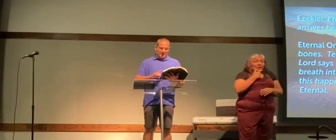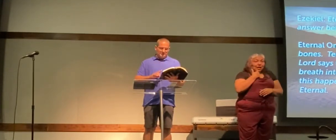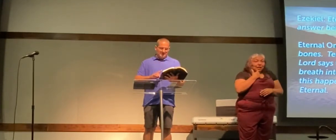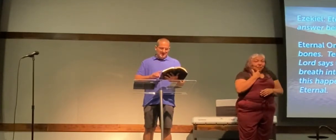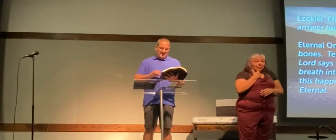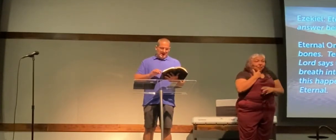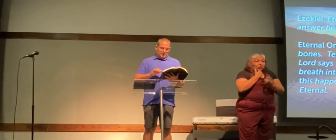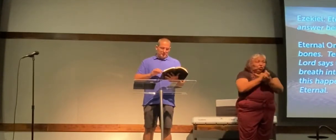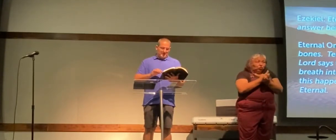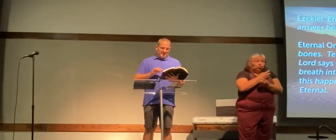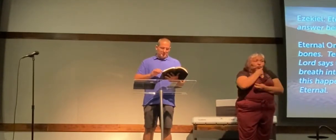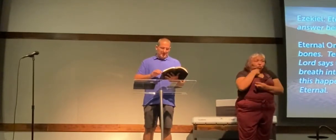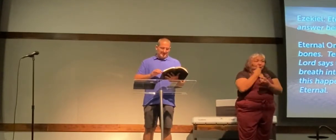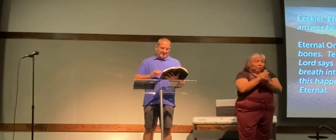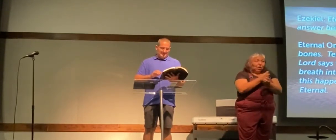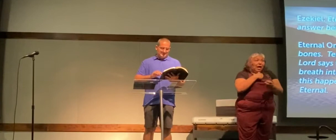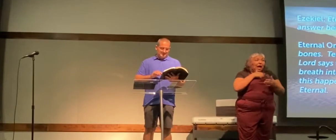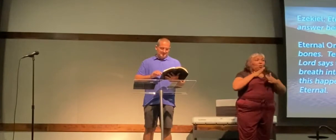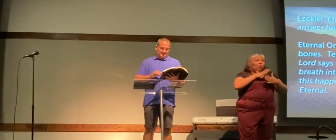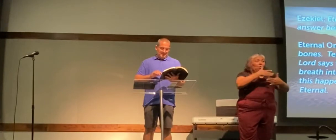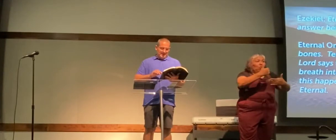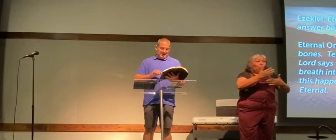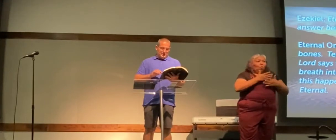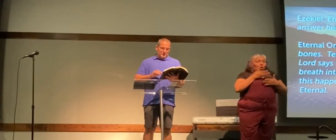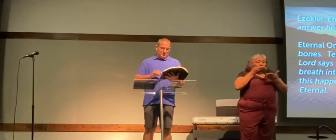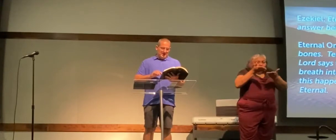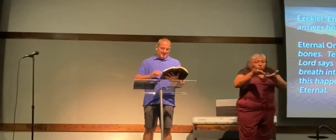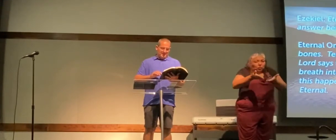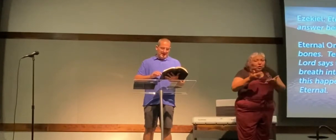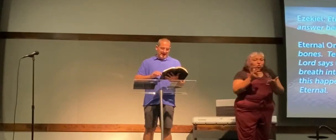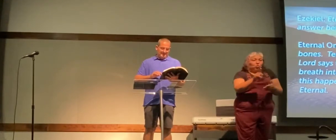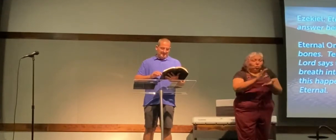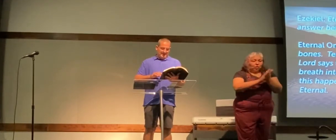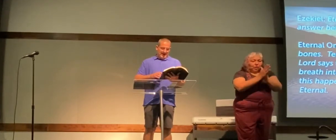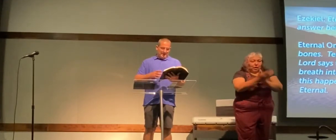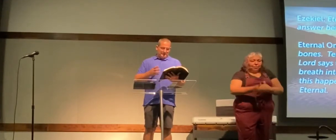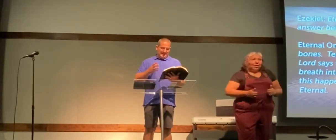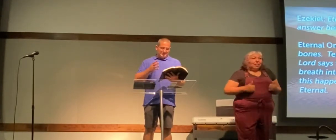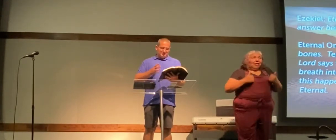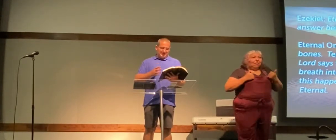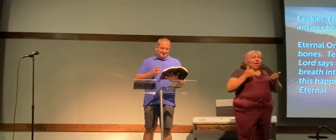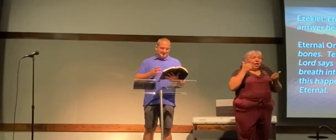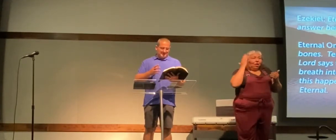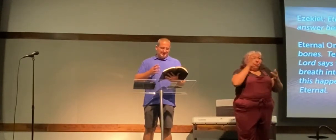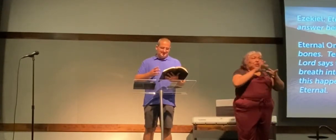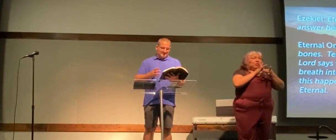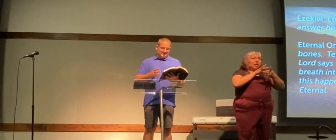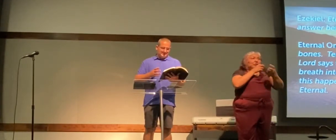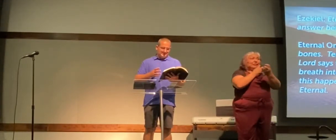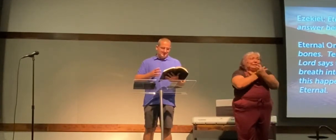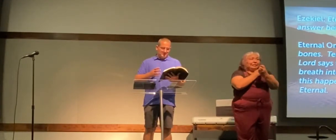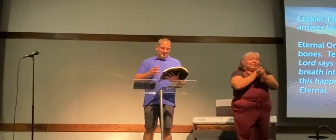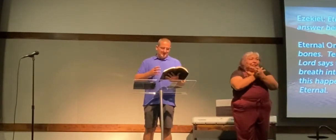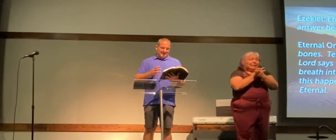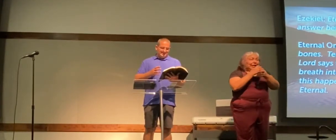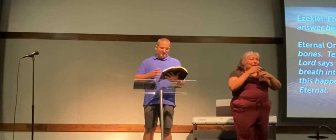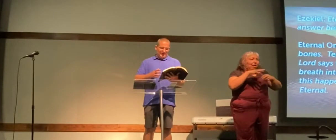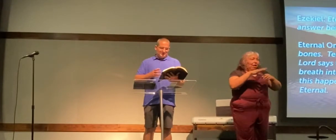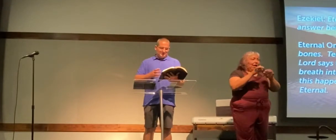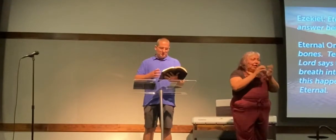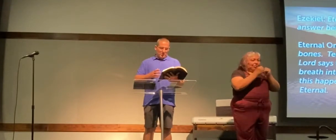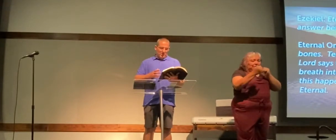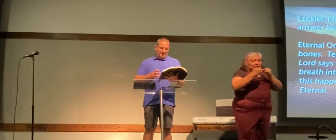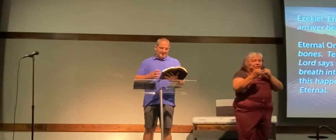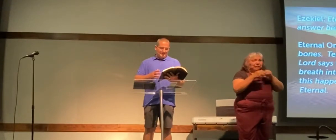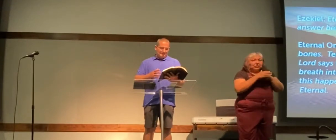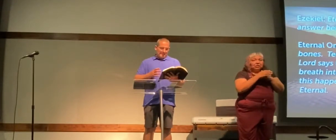Dry bones, I will breathe breath into you, and you will come alive. I will attach muscles and tendons to you, cause flesh